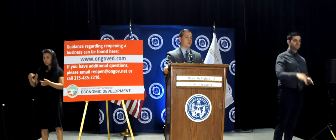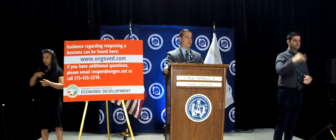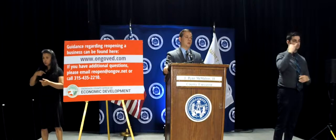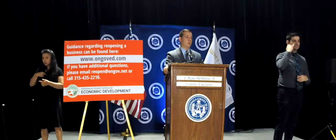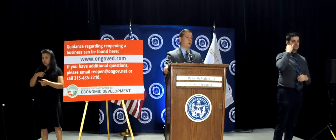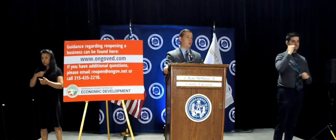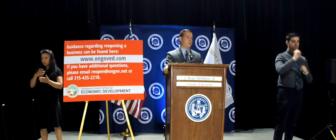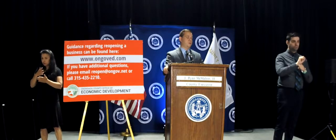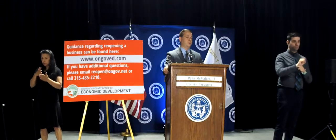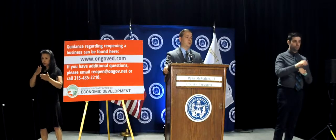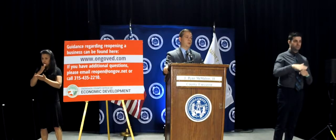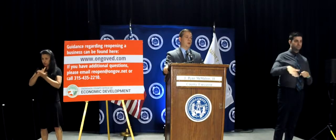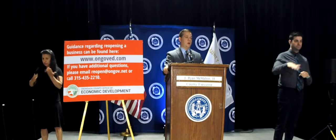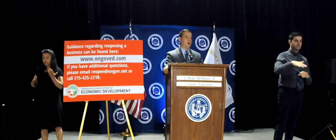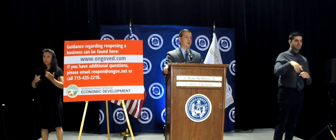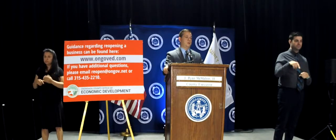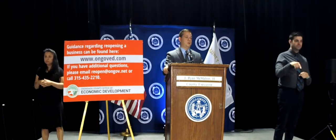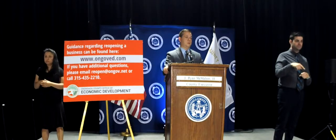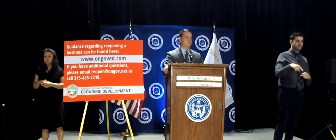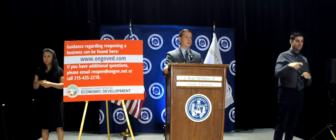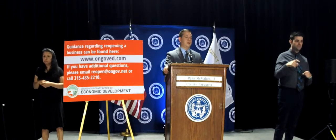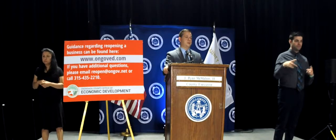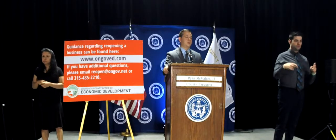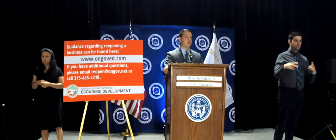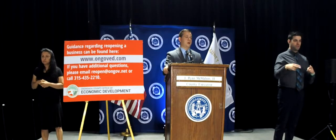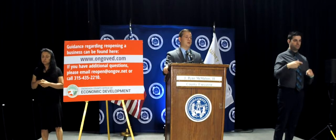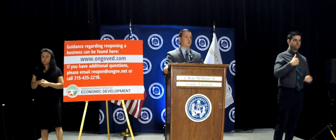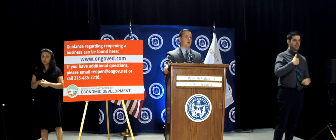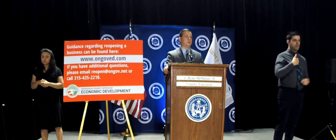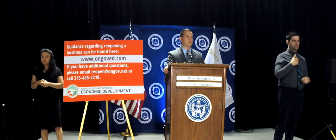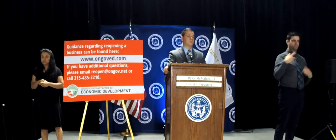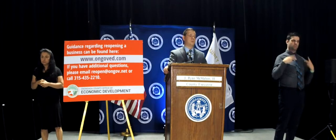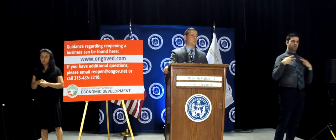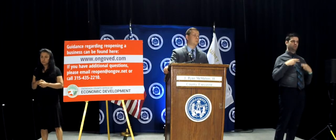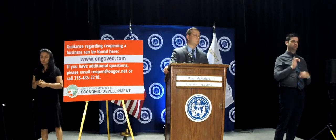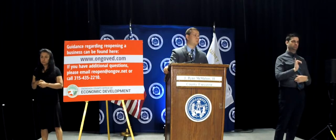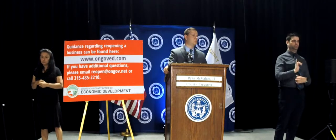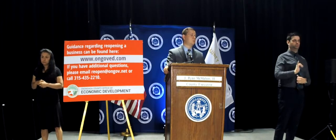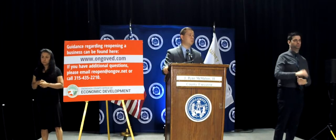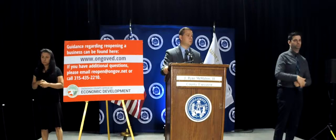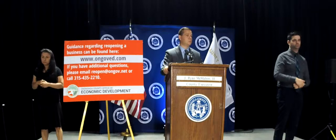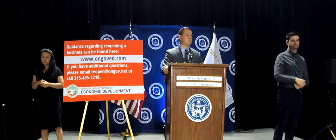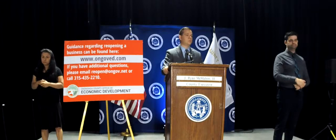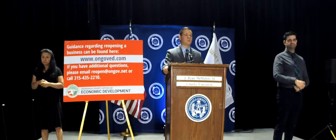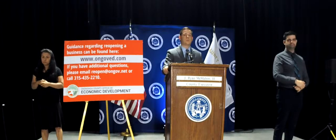overall, certainly we're going to take a cut as well.